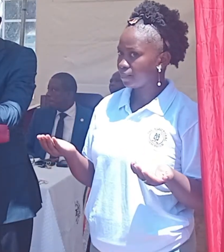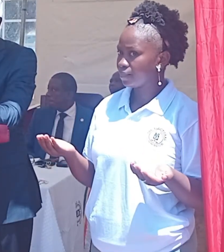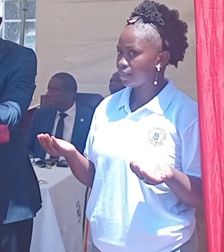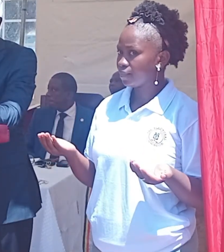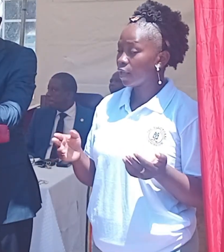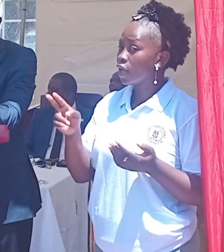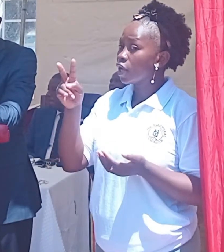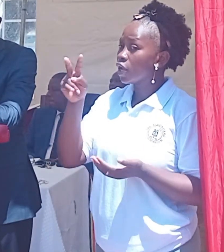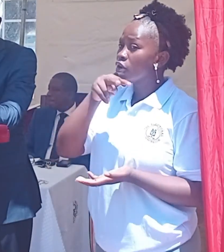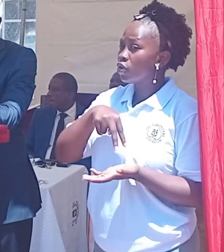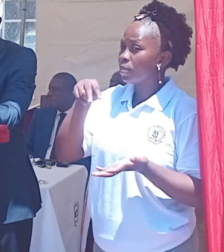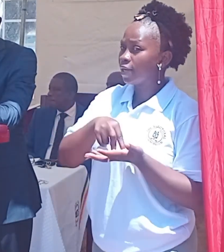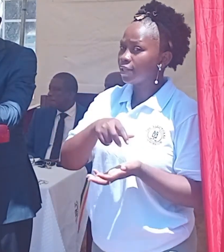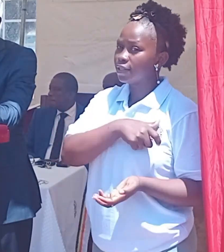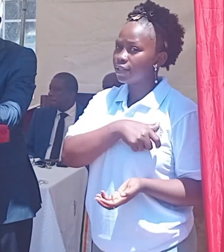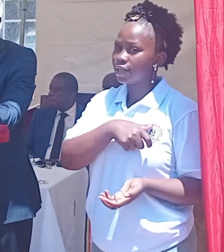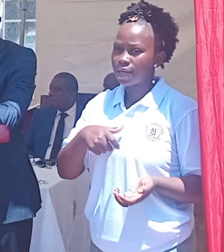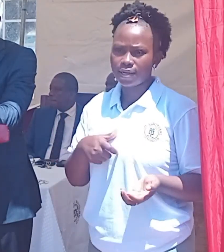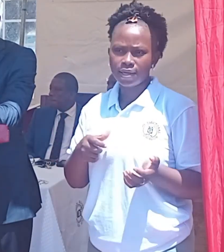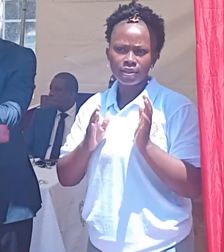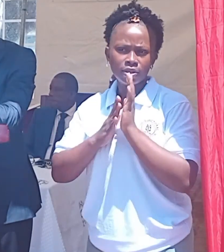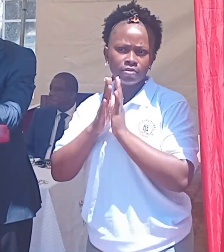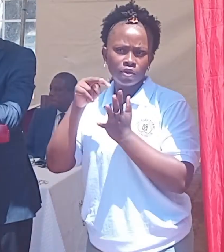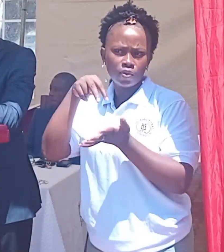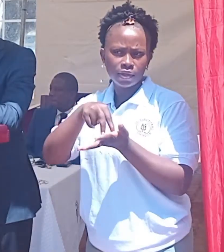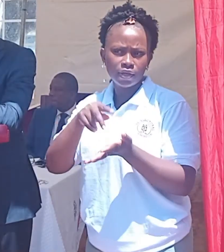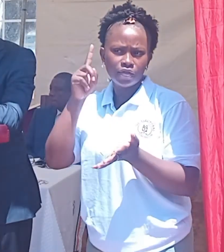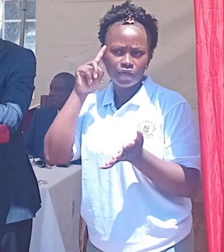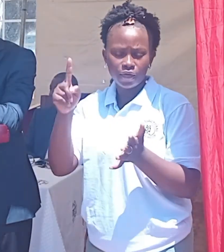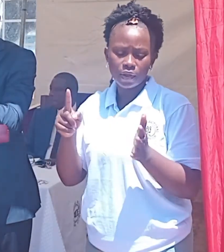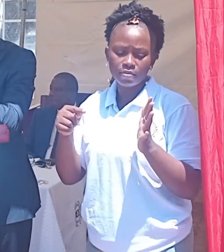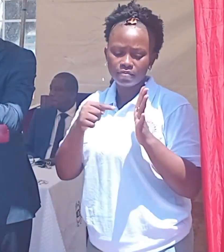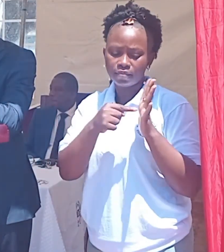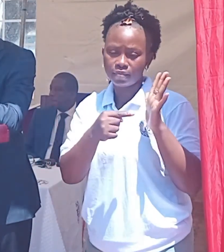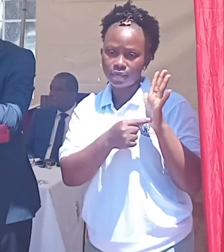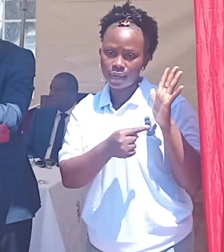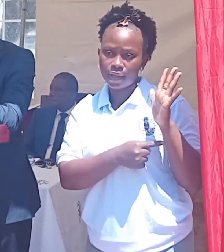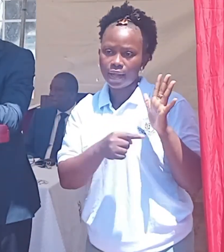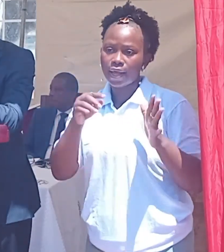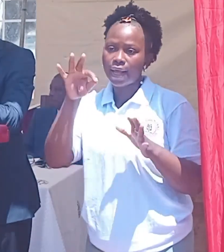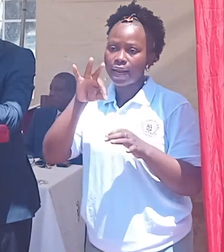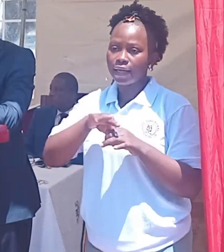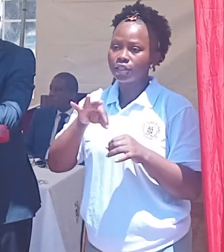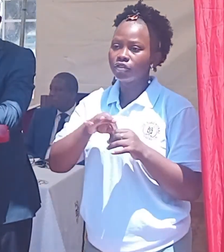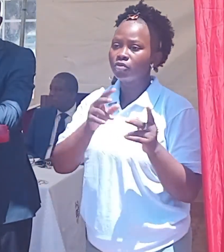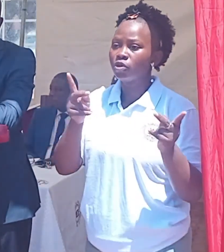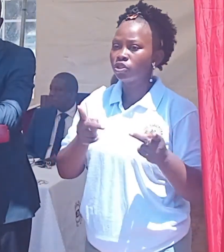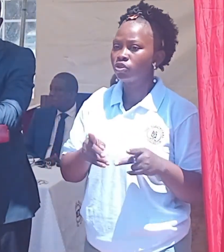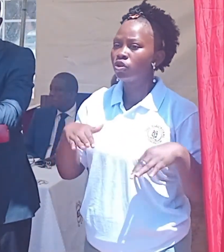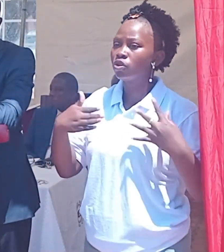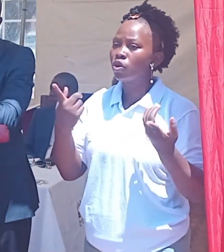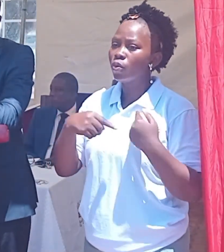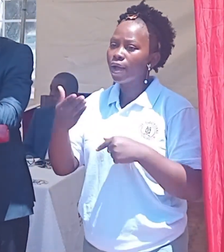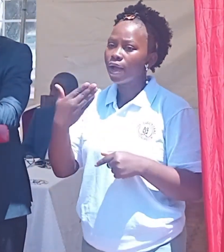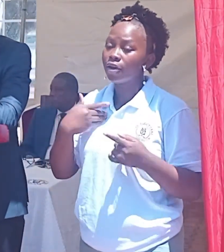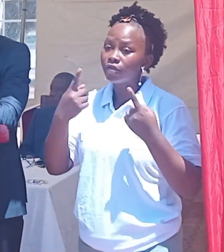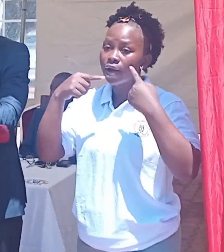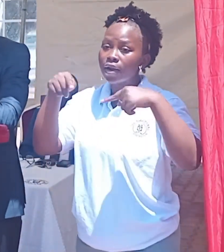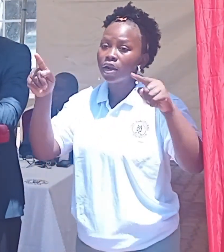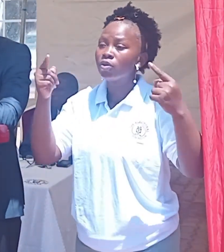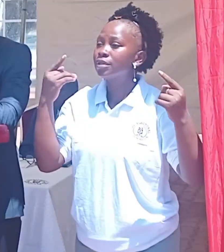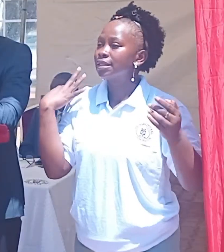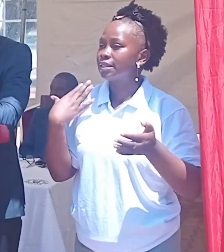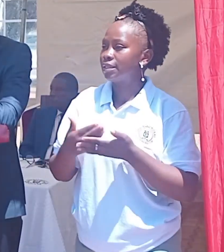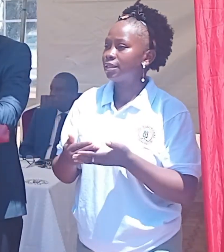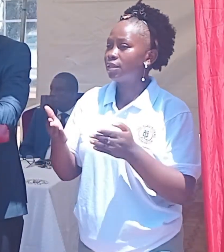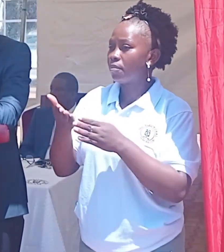The nominated candidates will contest for the following elective positions. Although we have passed out this information before, but